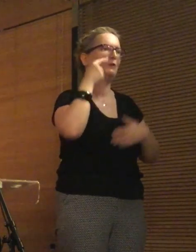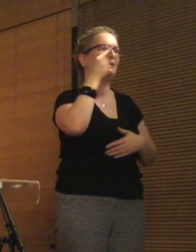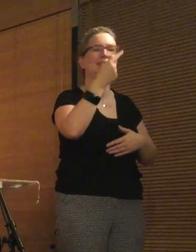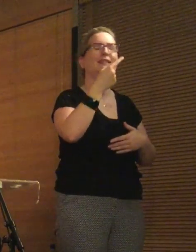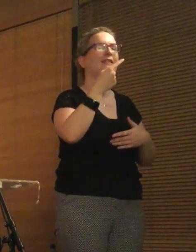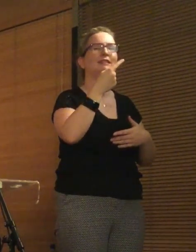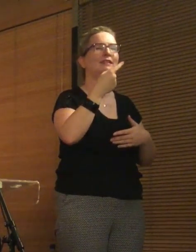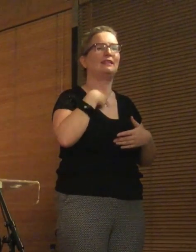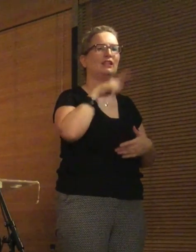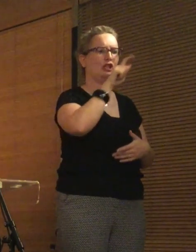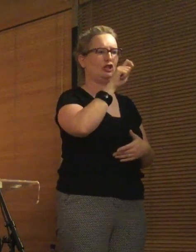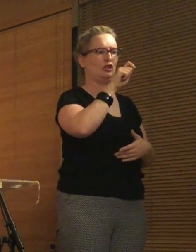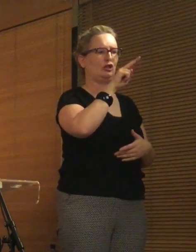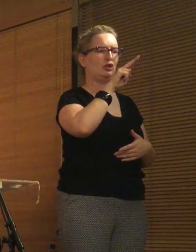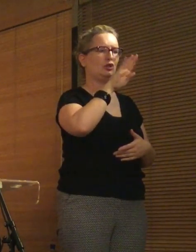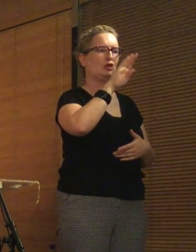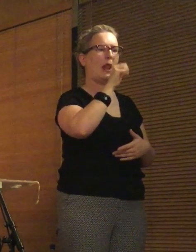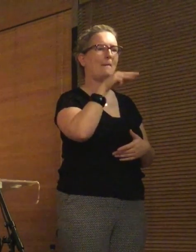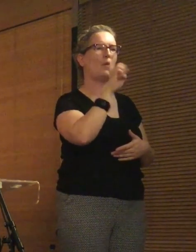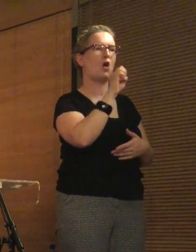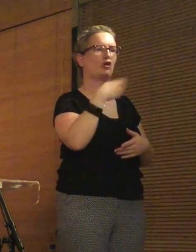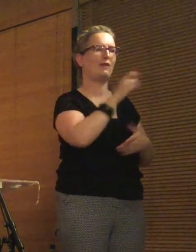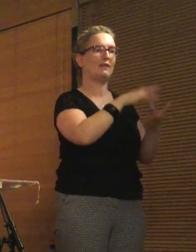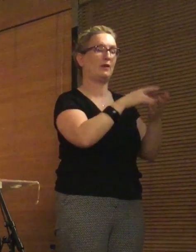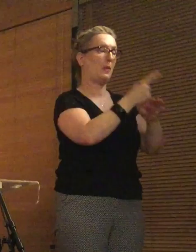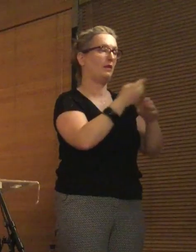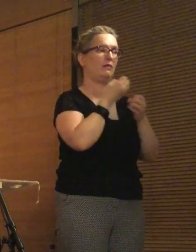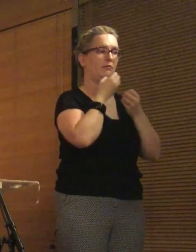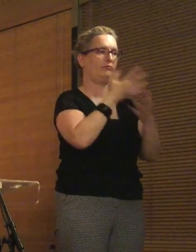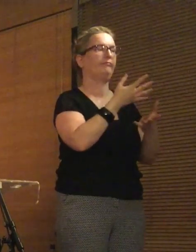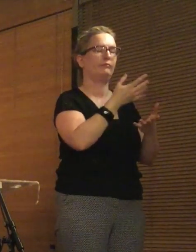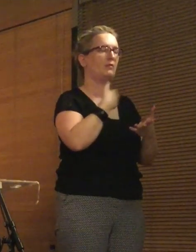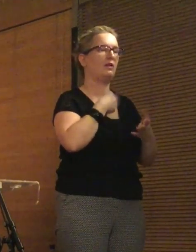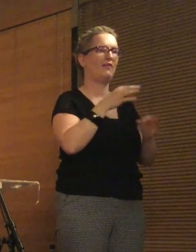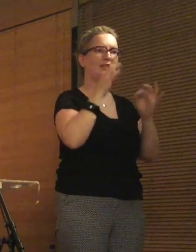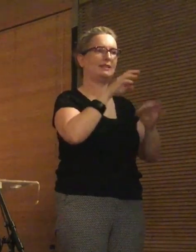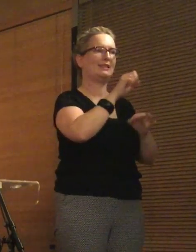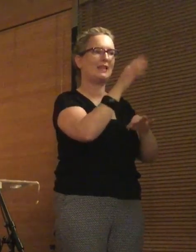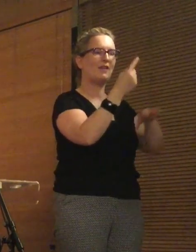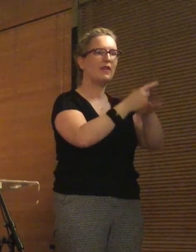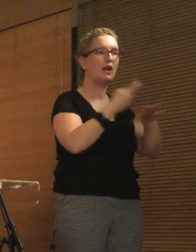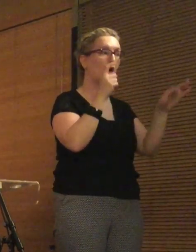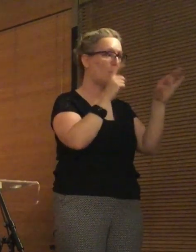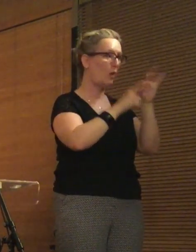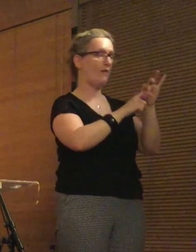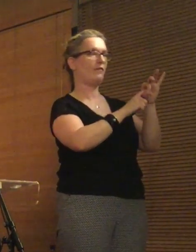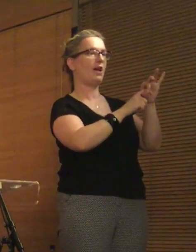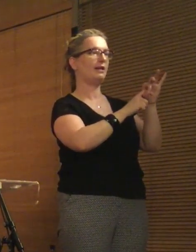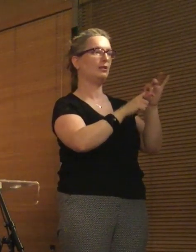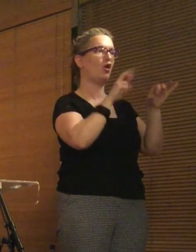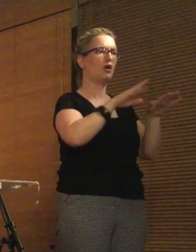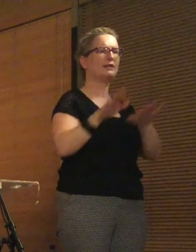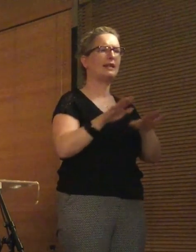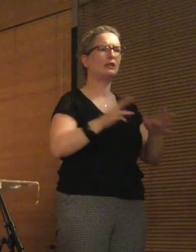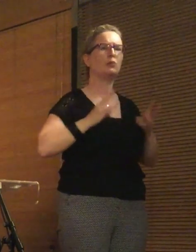the Tullamore Travellers Centre, and there was a wonderful staff of qualified traveller and settled women who